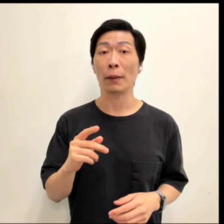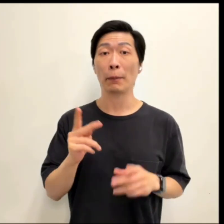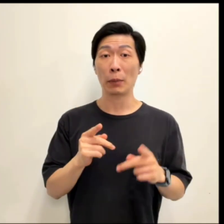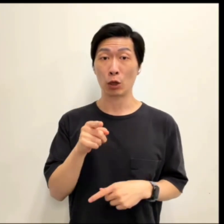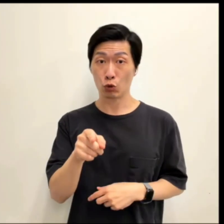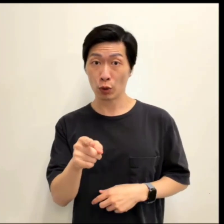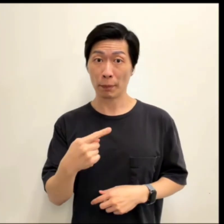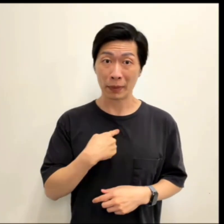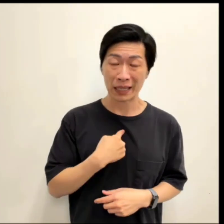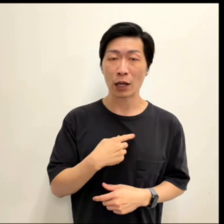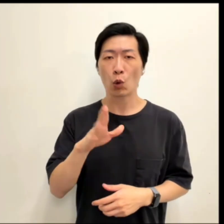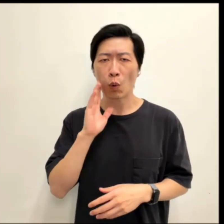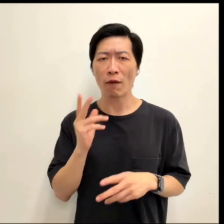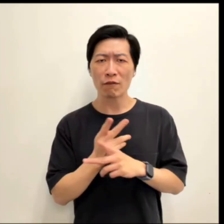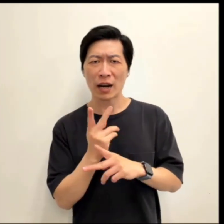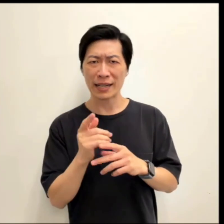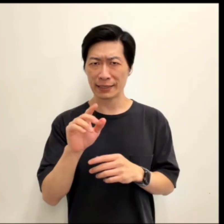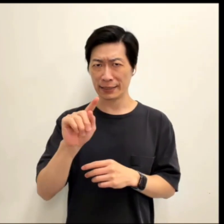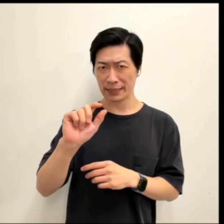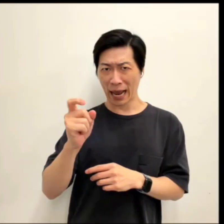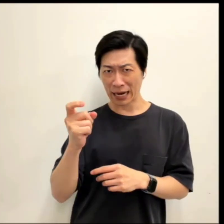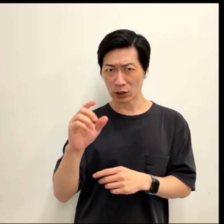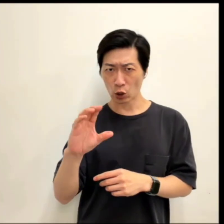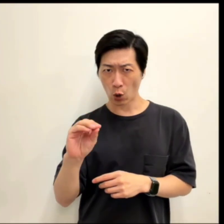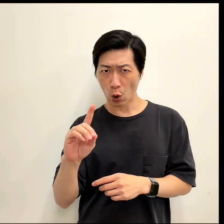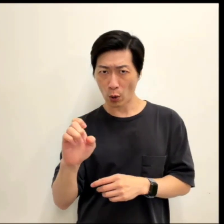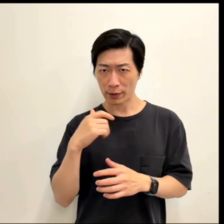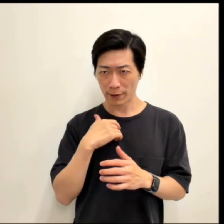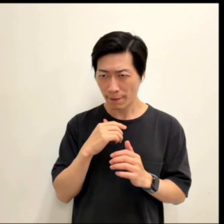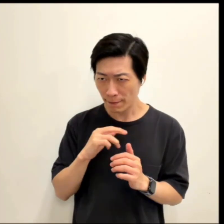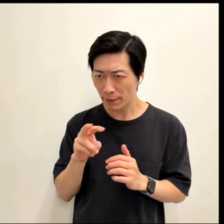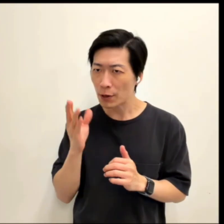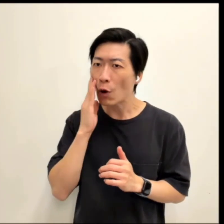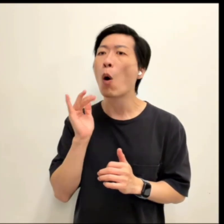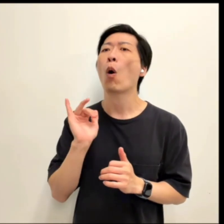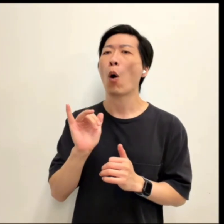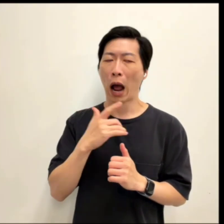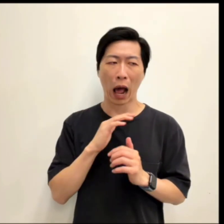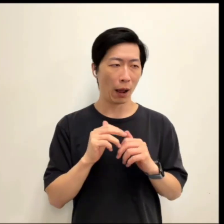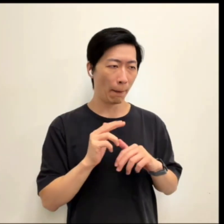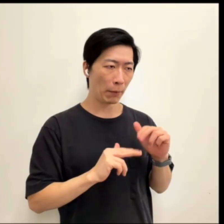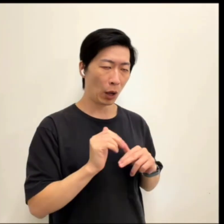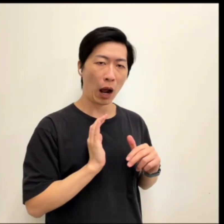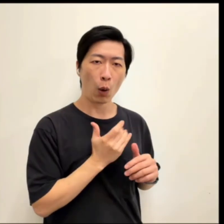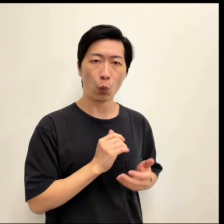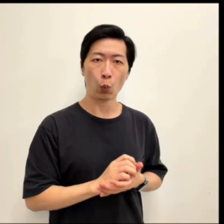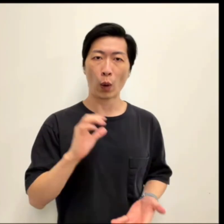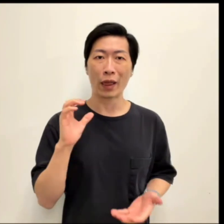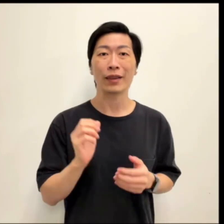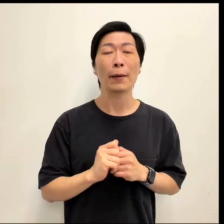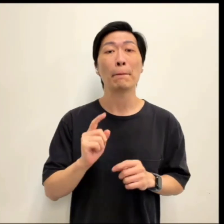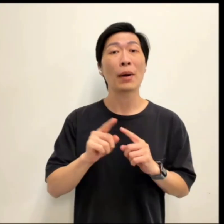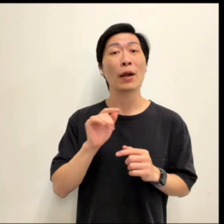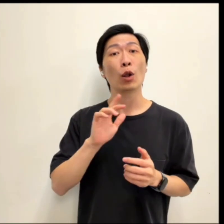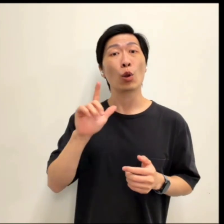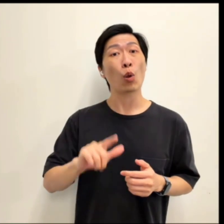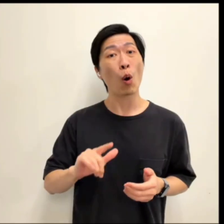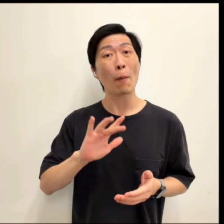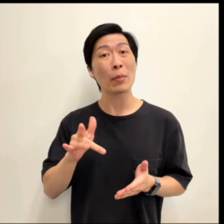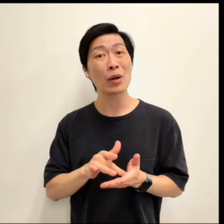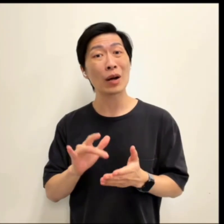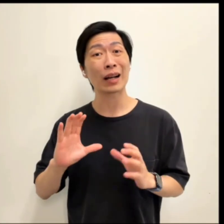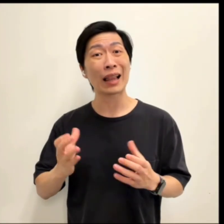advantage. People like you and I are going to figure out ways inside of the tax code to build our wealth. But what the issue is low to